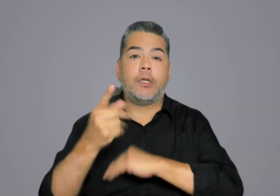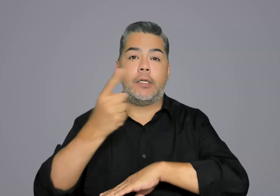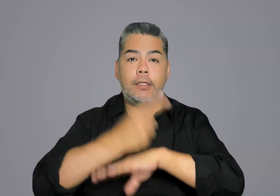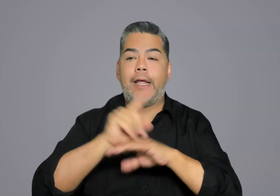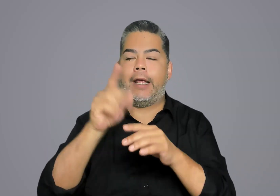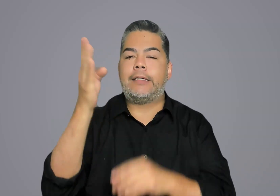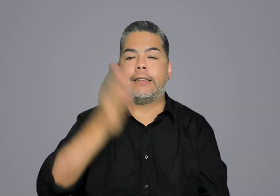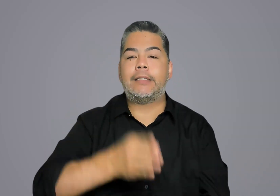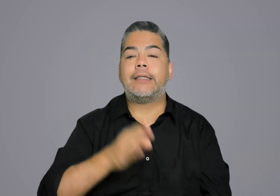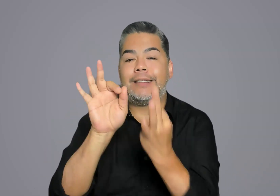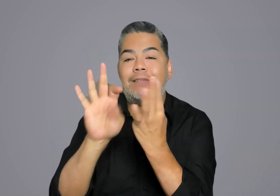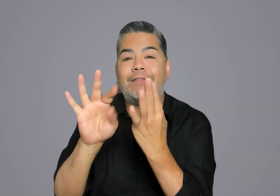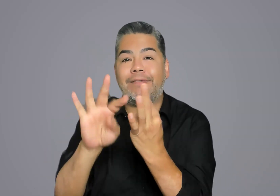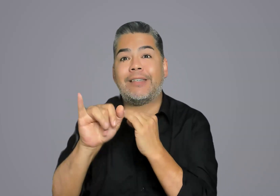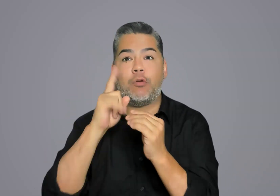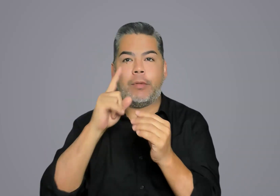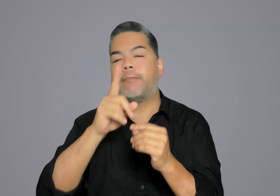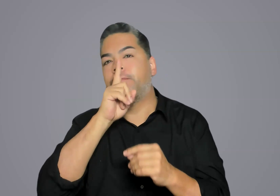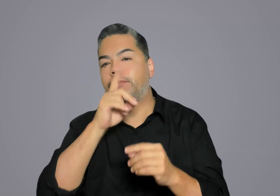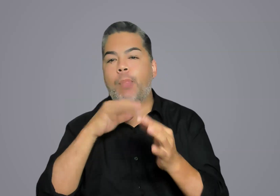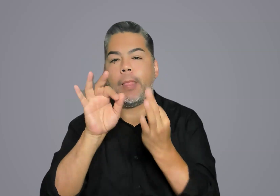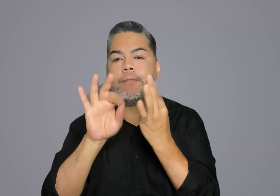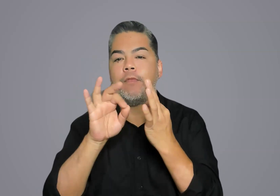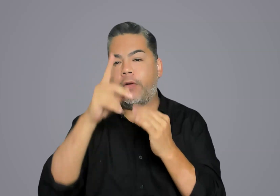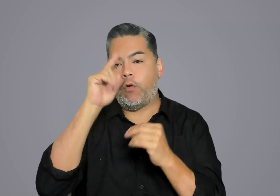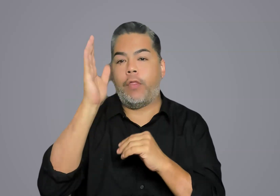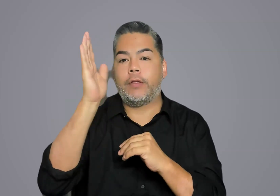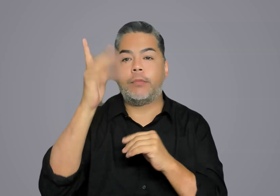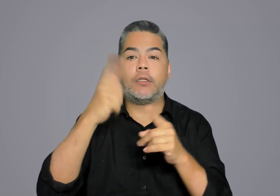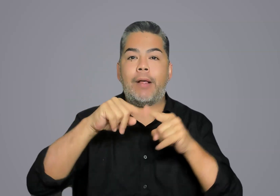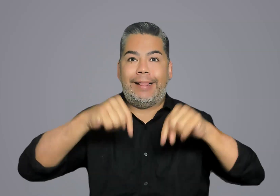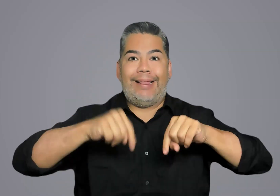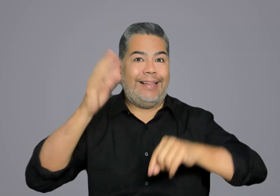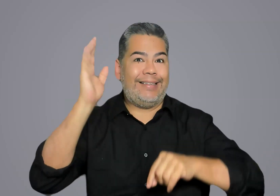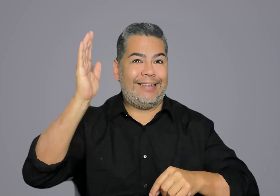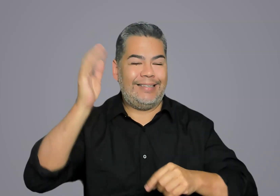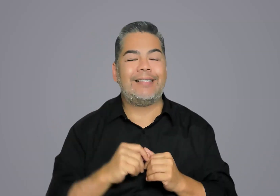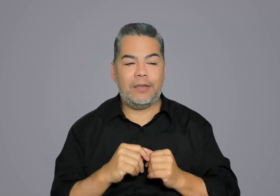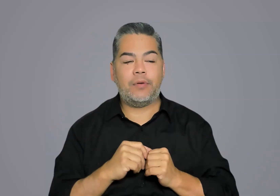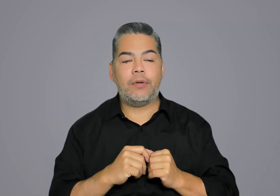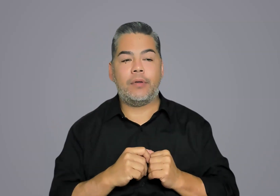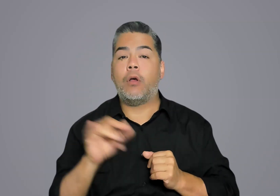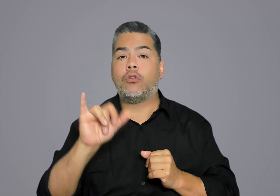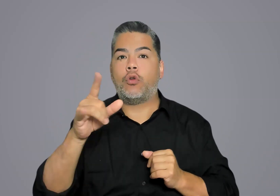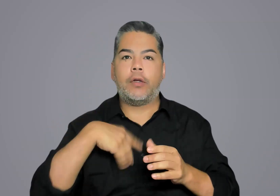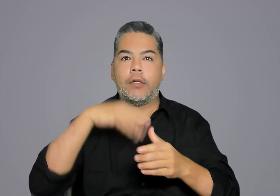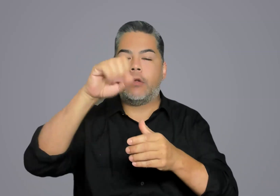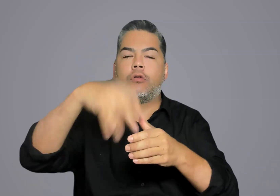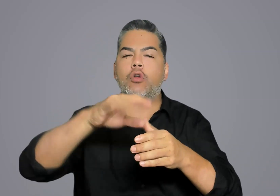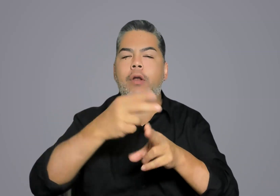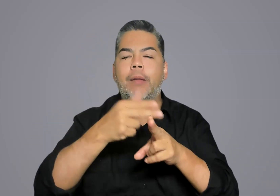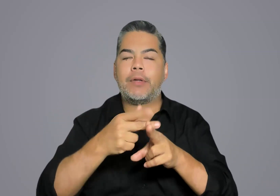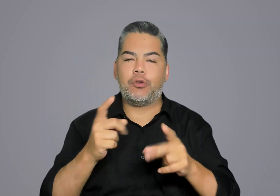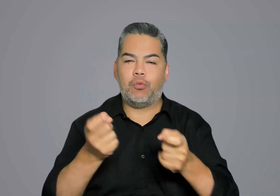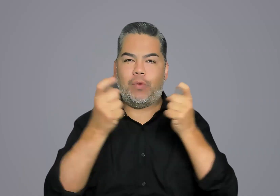2025.wpaccessibilityday/feedback to provide anonymous feedback for our speakers on their presentation. You could enter to win a t-shirt while you're there.